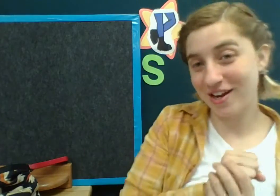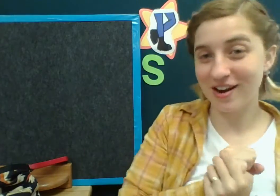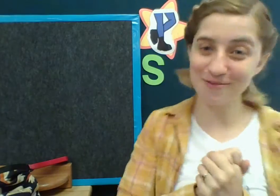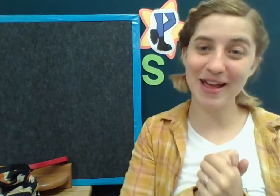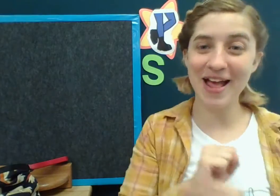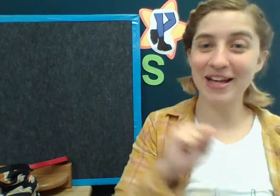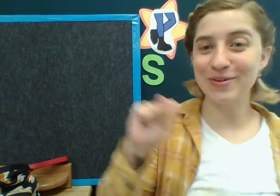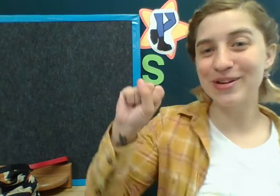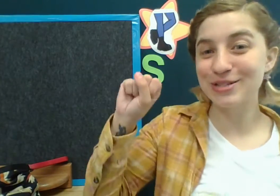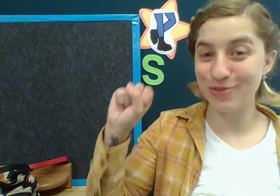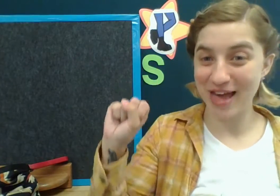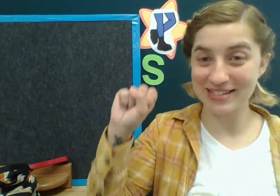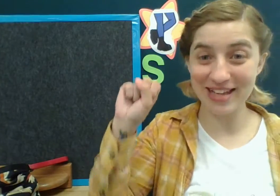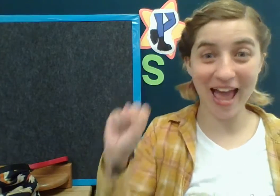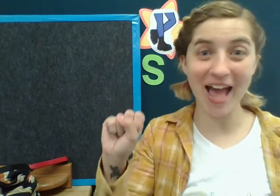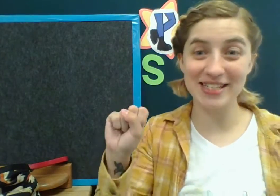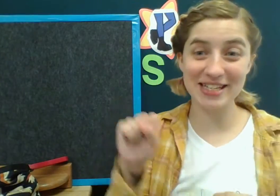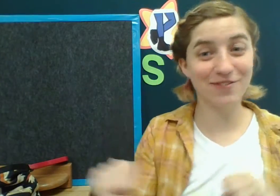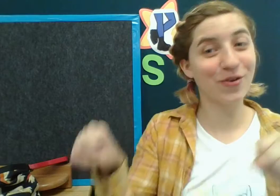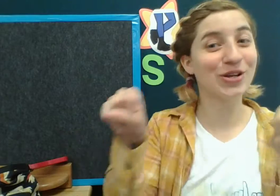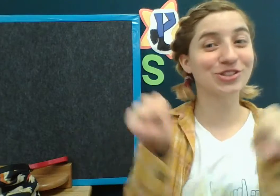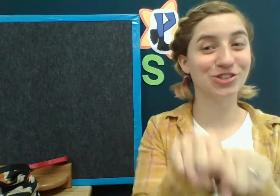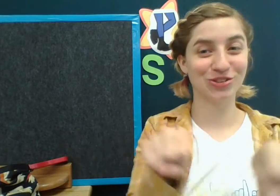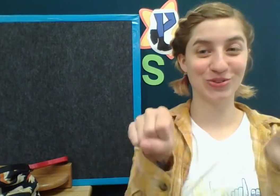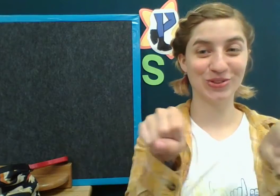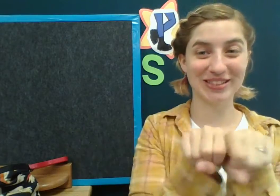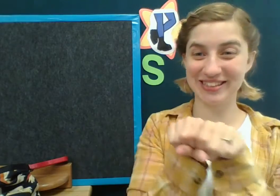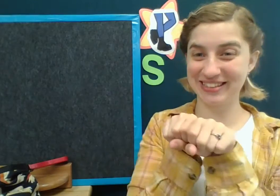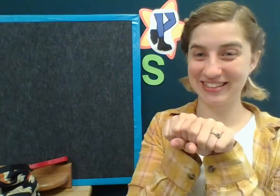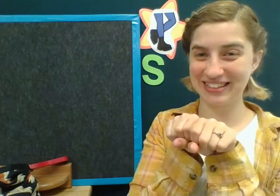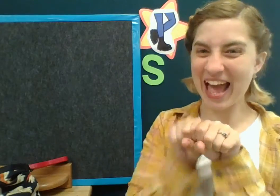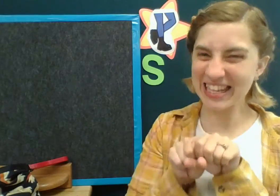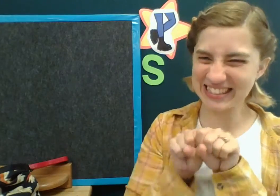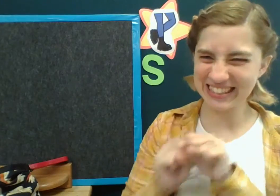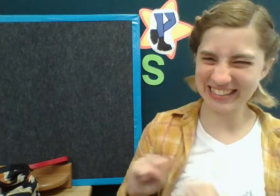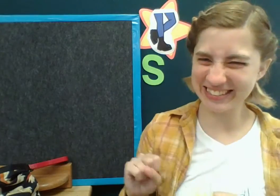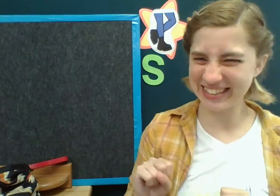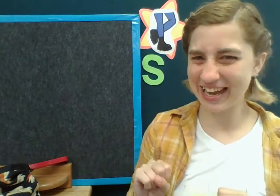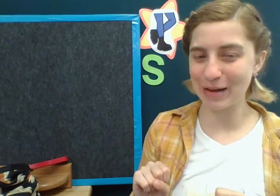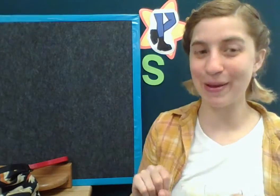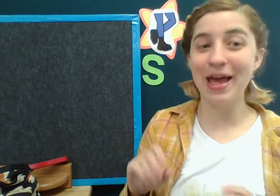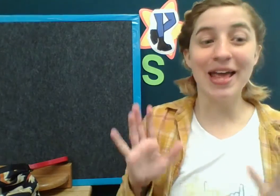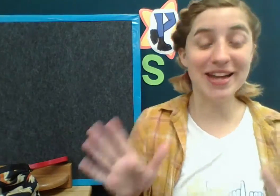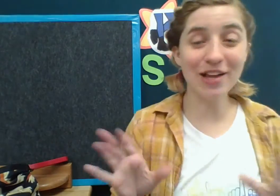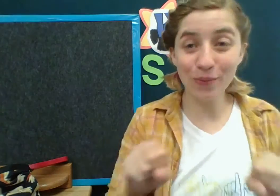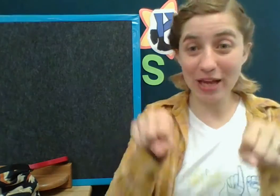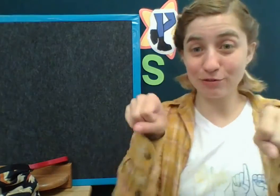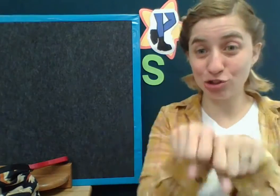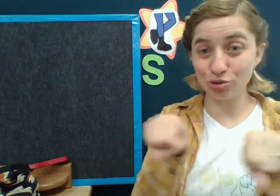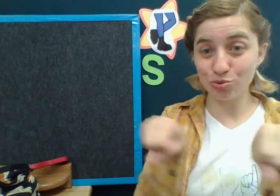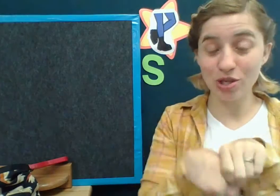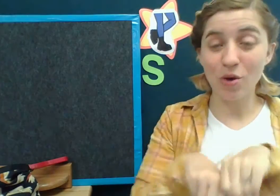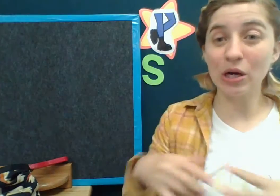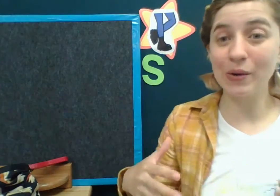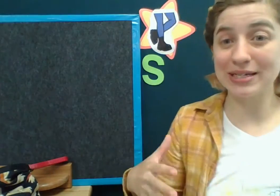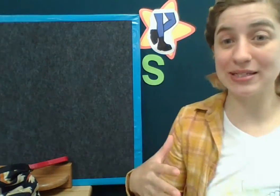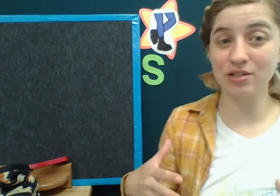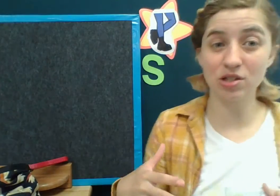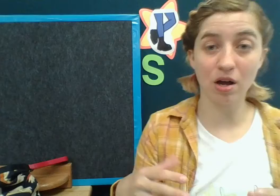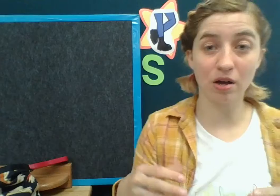There are many words with S. S is for shoes. Excellent, good job. Now that we have shoes, we're going to sing a song.